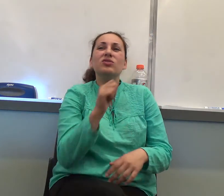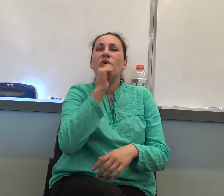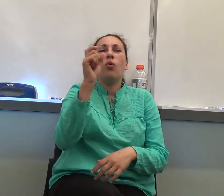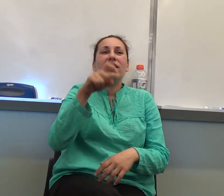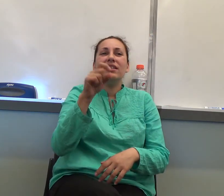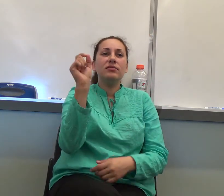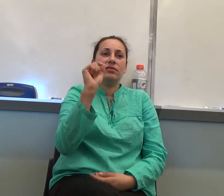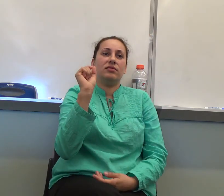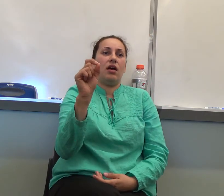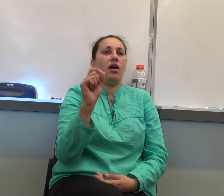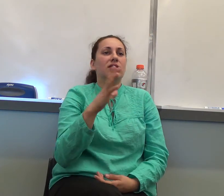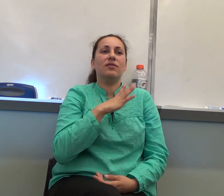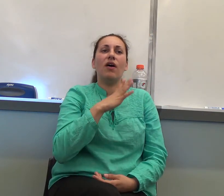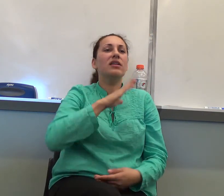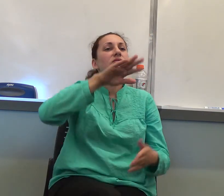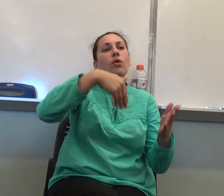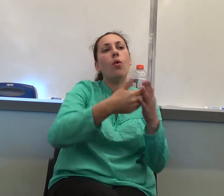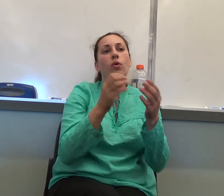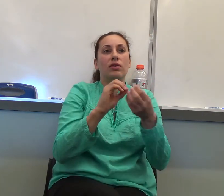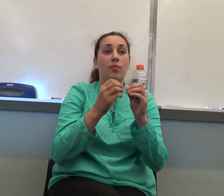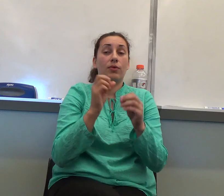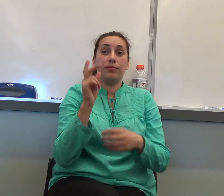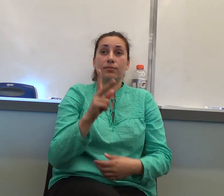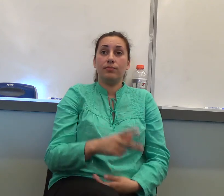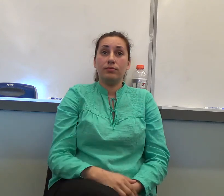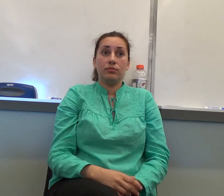fine. It's a whole number. Okay, any others?